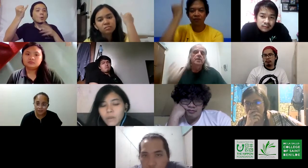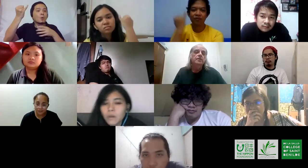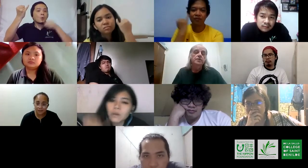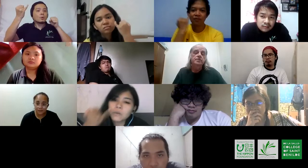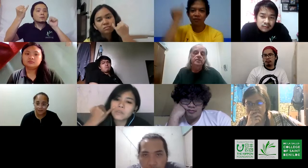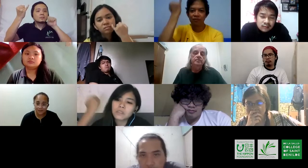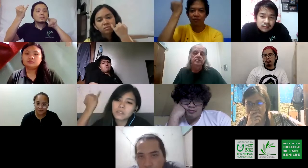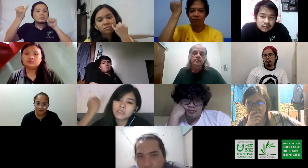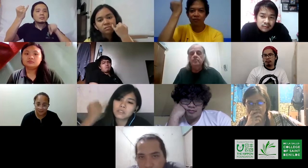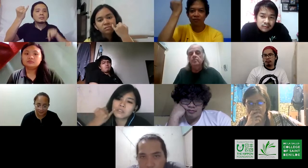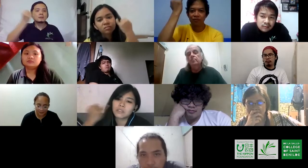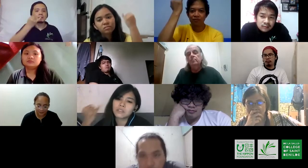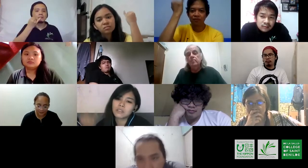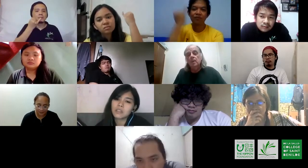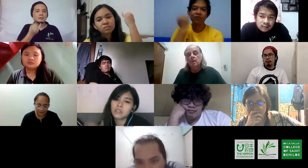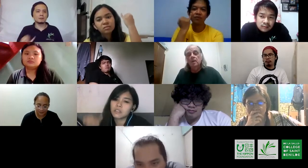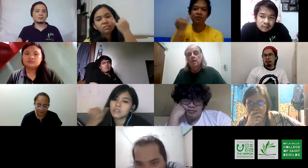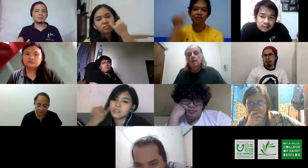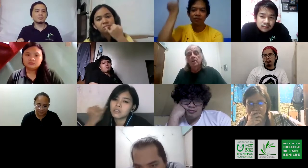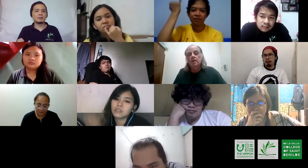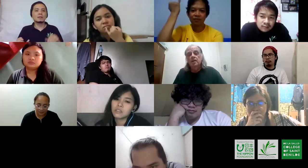and younger sister.